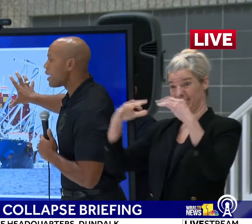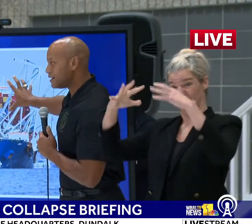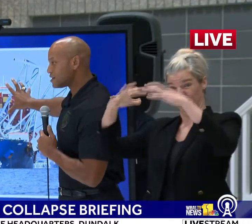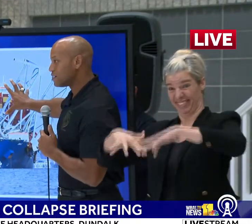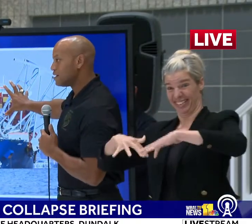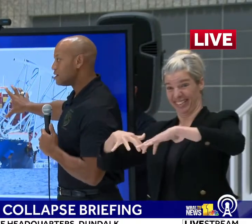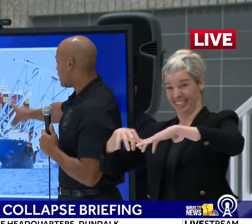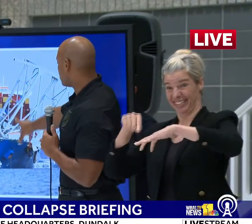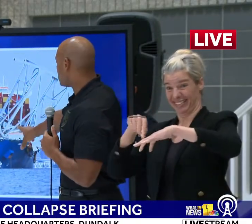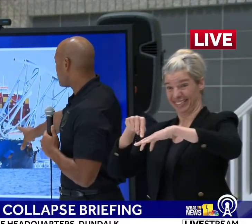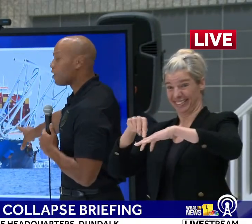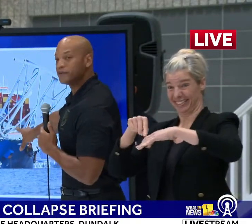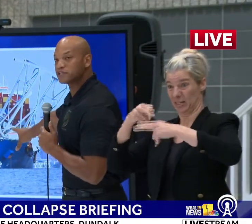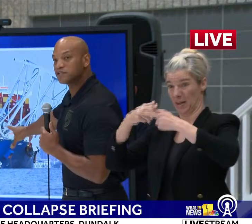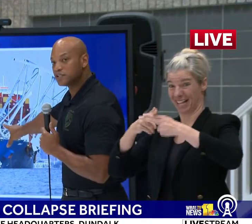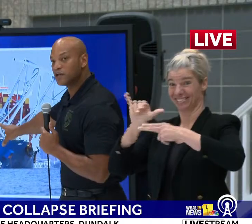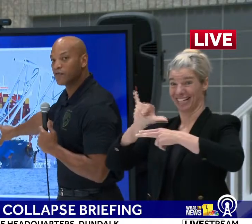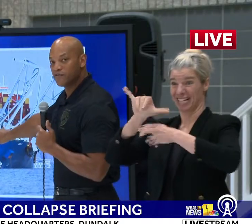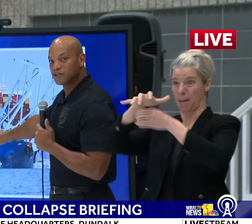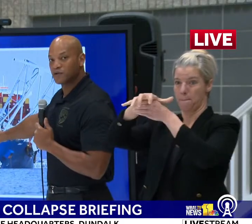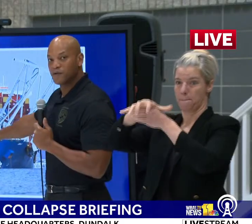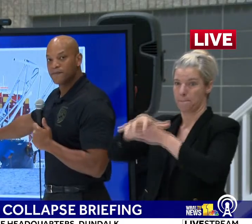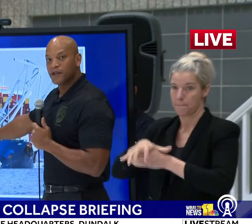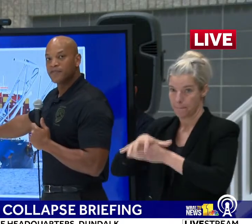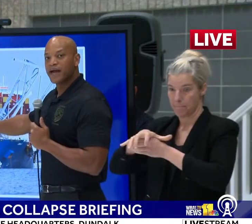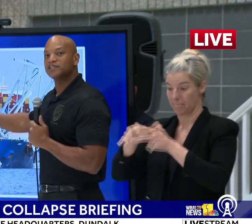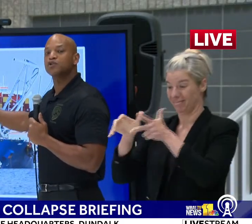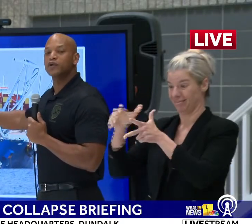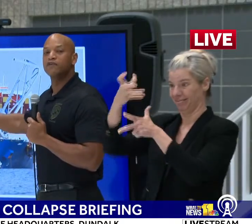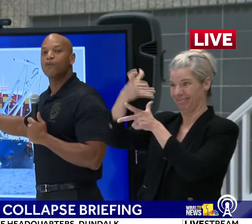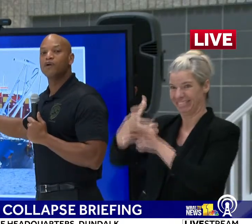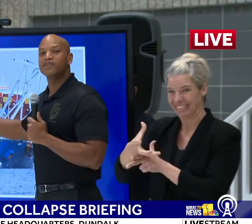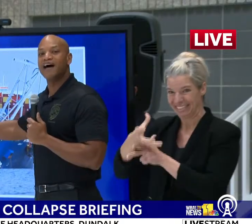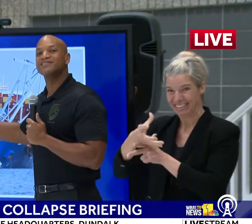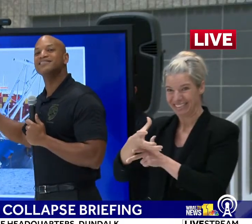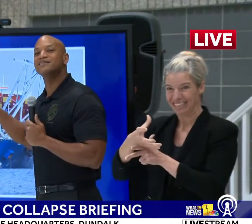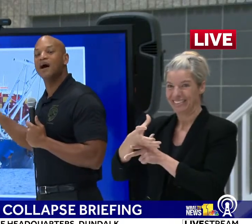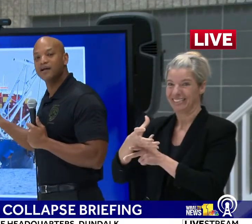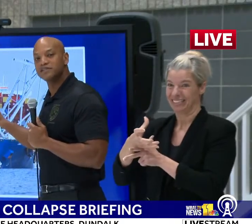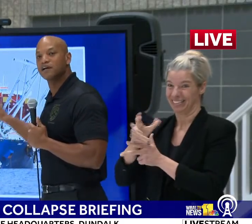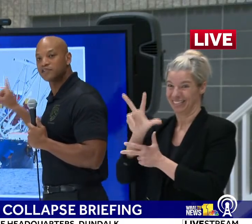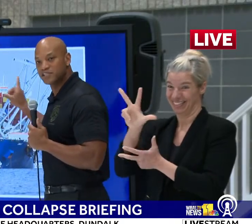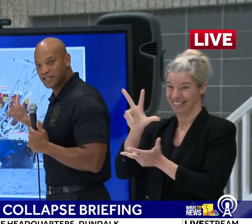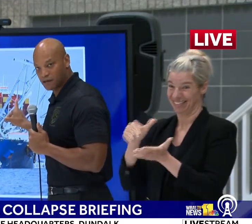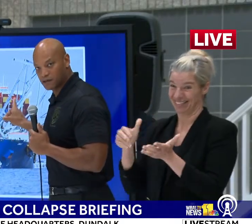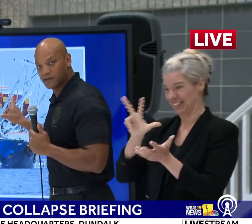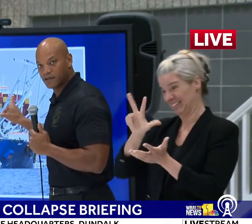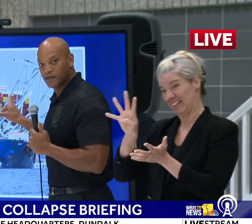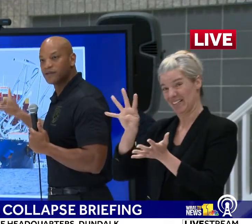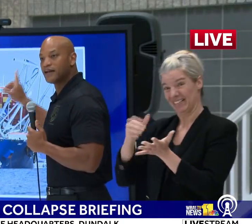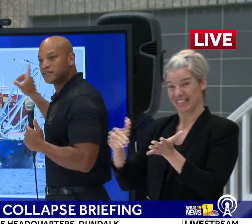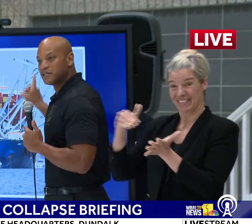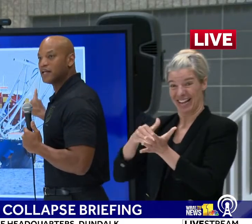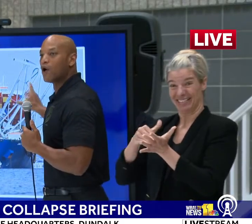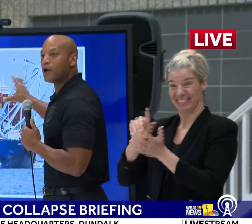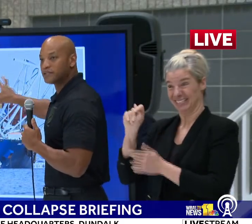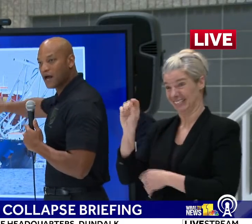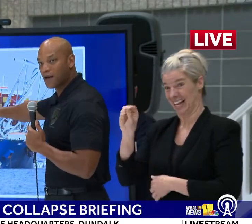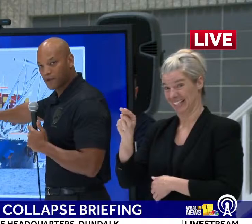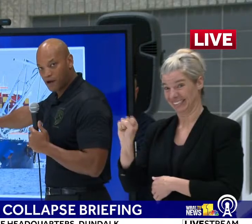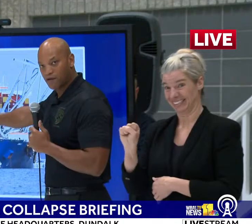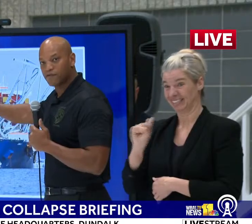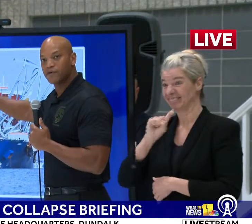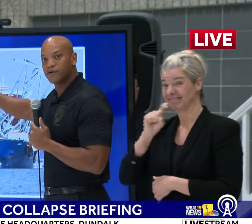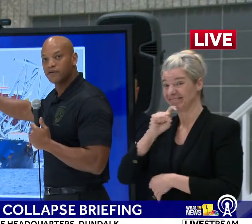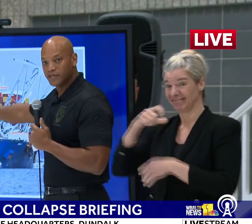bridge, the amount of weight that is sitting on the vessel, that is 3,000 to 4,000 tons of steel that is sitting